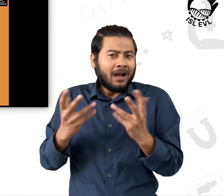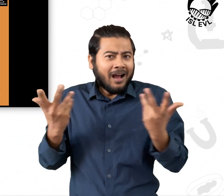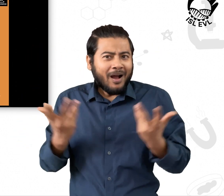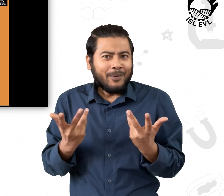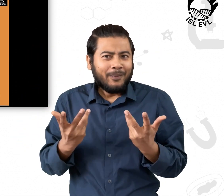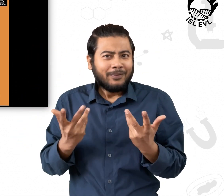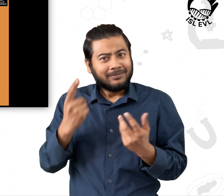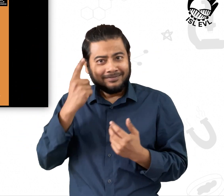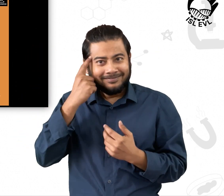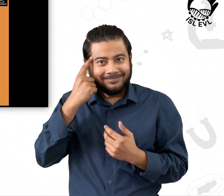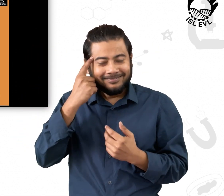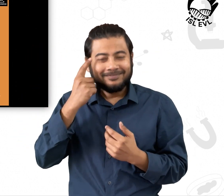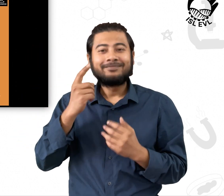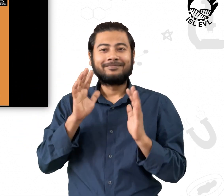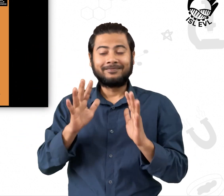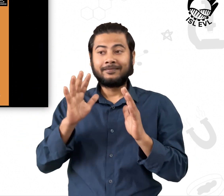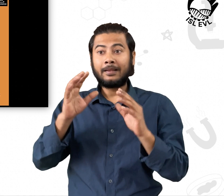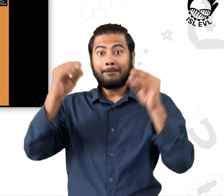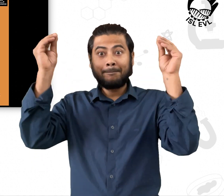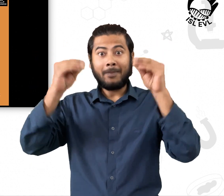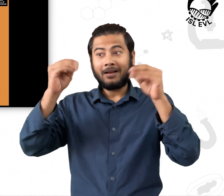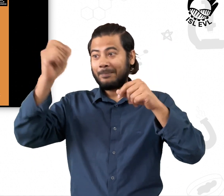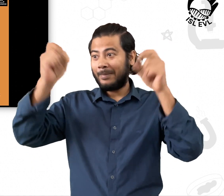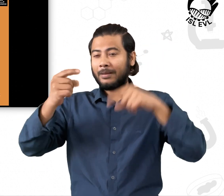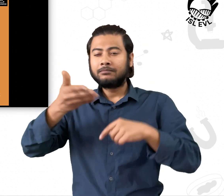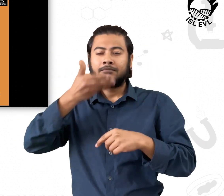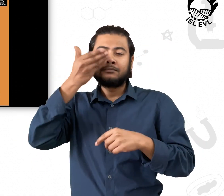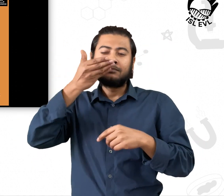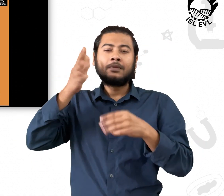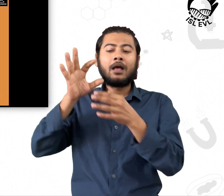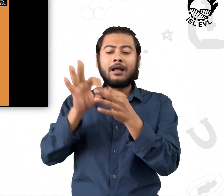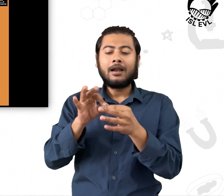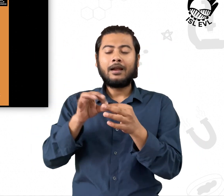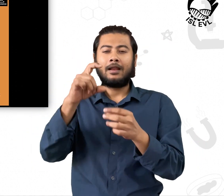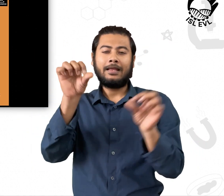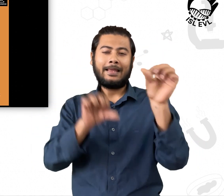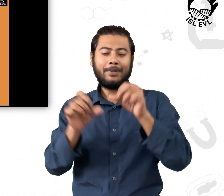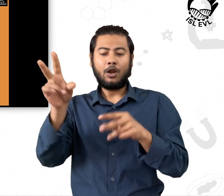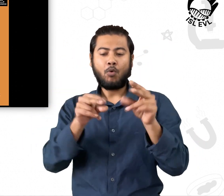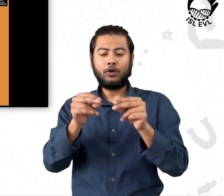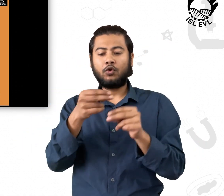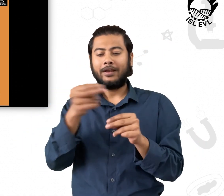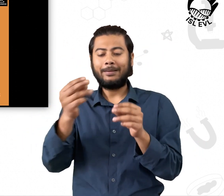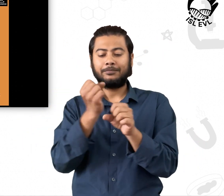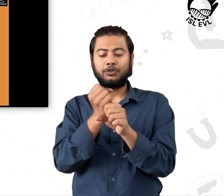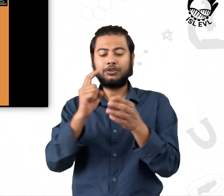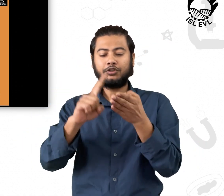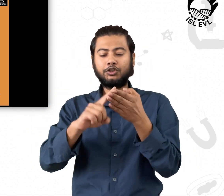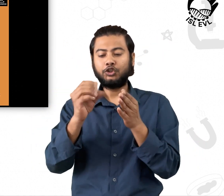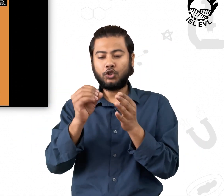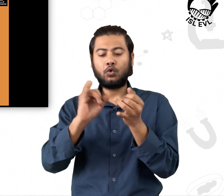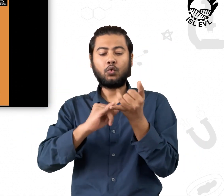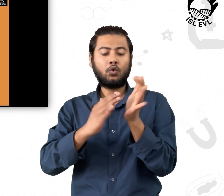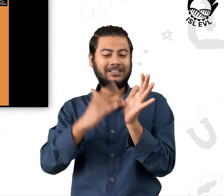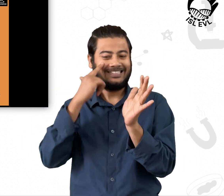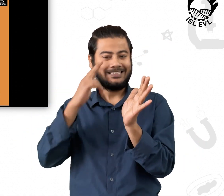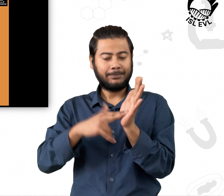why rain smells so good sometimes? Yes, the rain smell is due to a molecule called